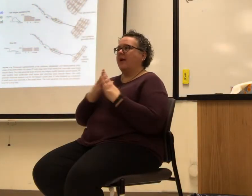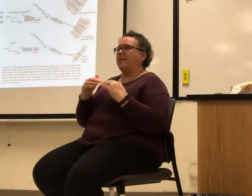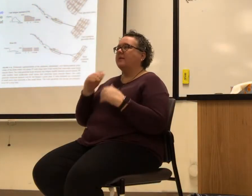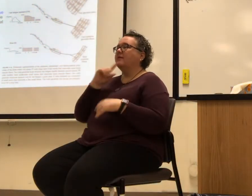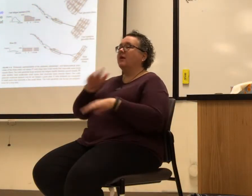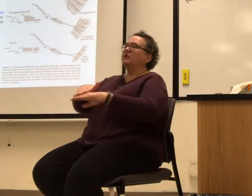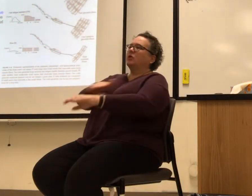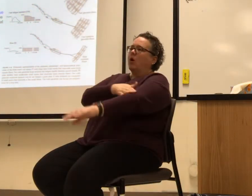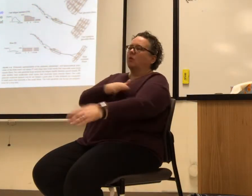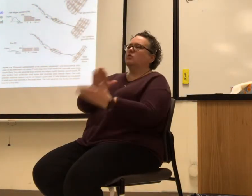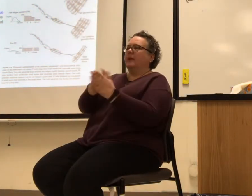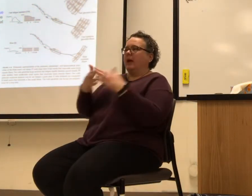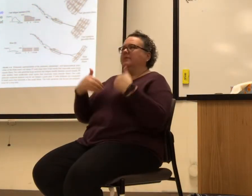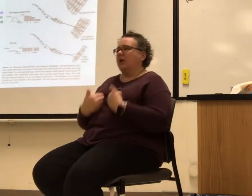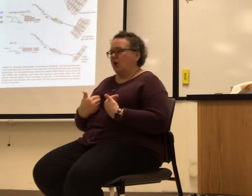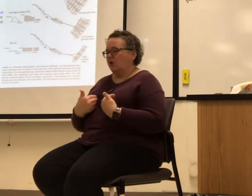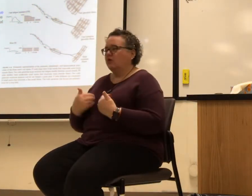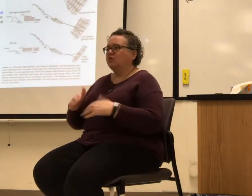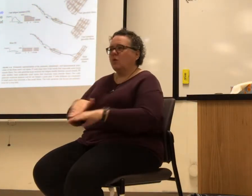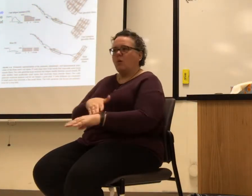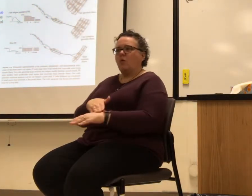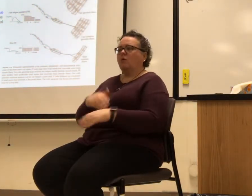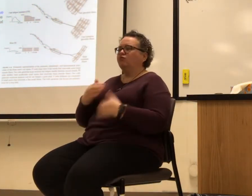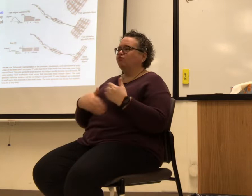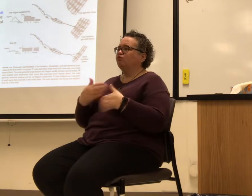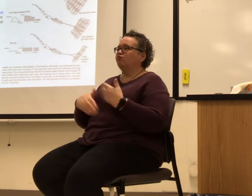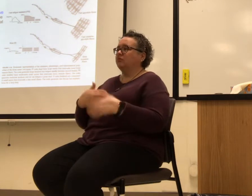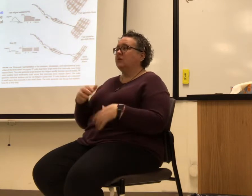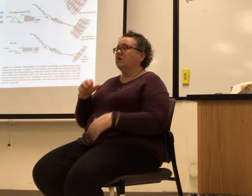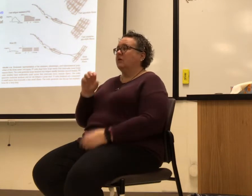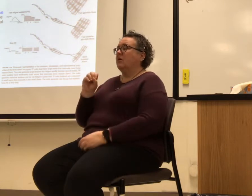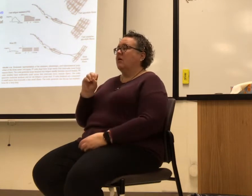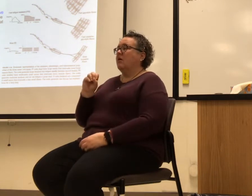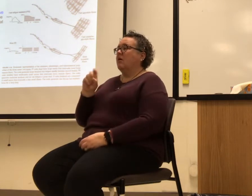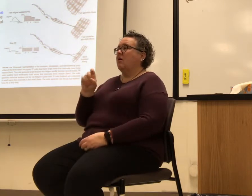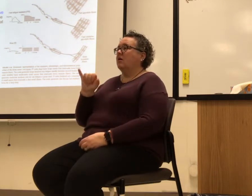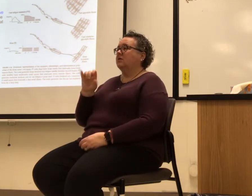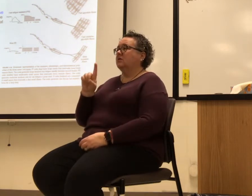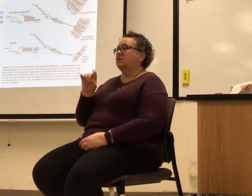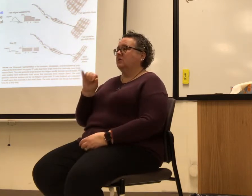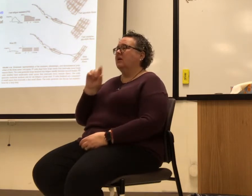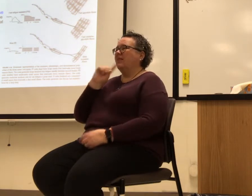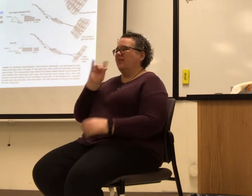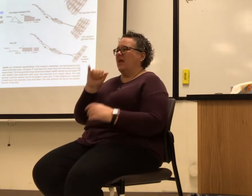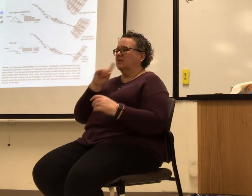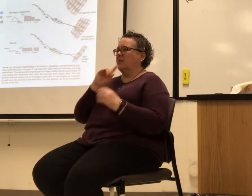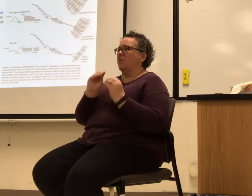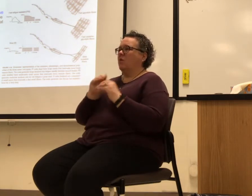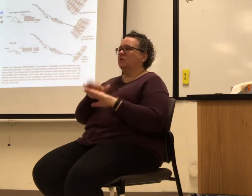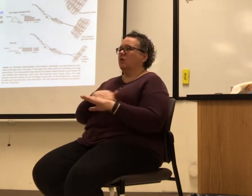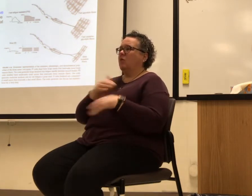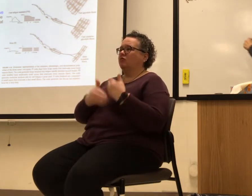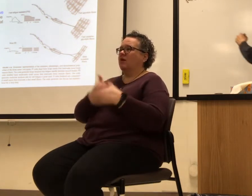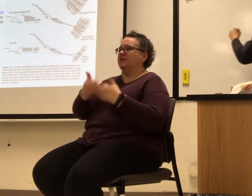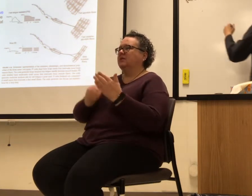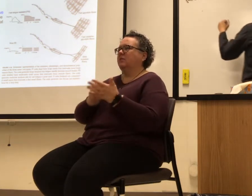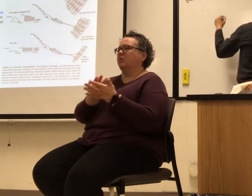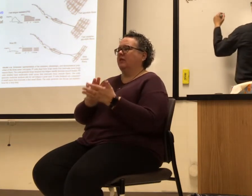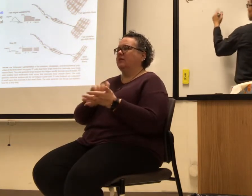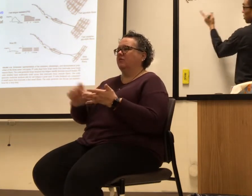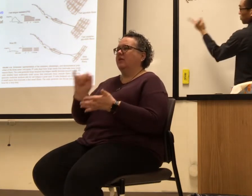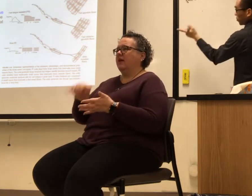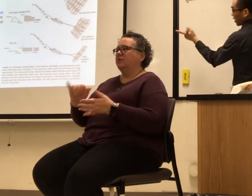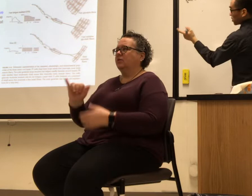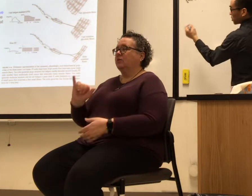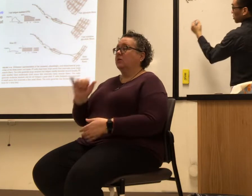slow oxidative. Oxidative metabolism is a much slower process. That's why we call that. So let me write that.